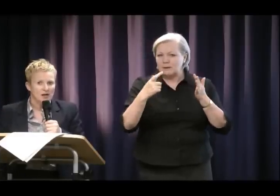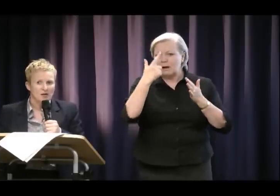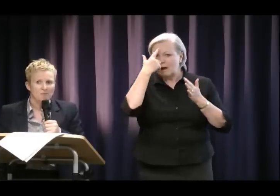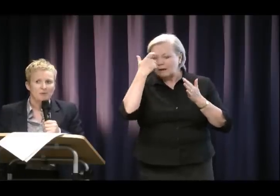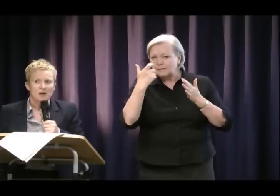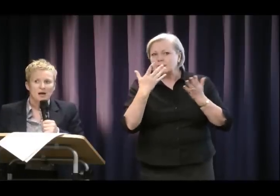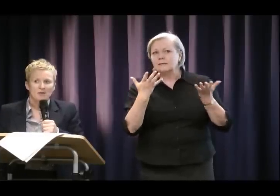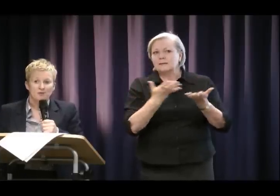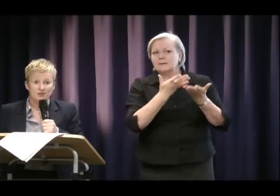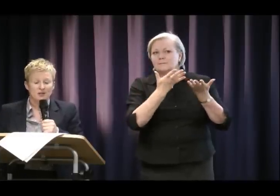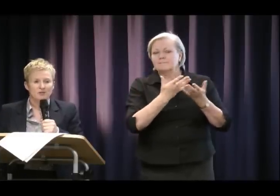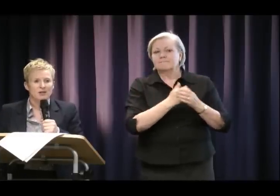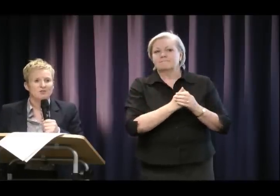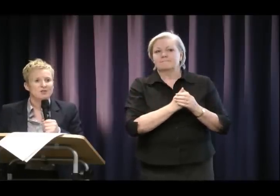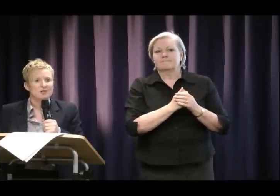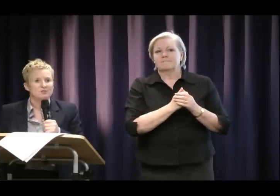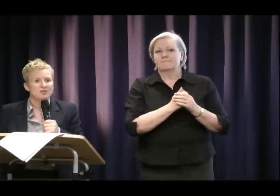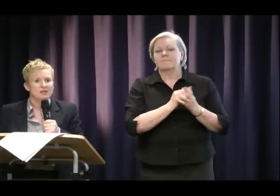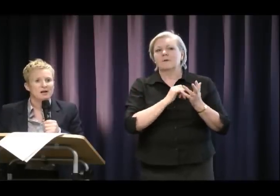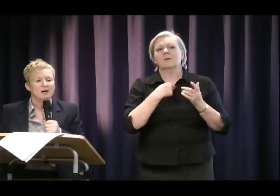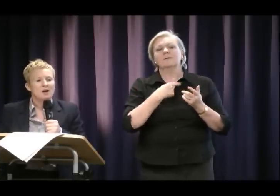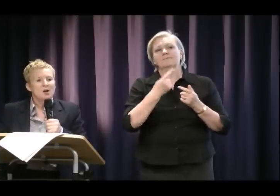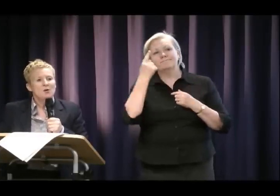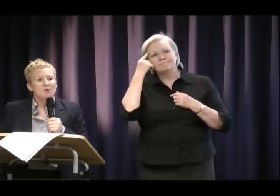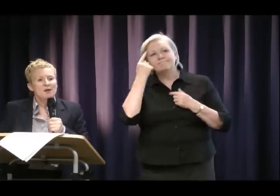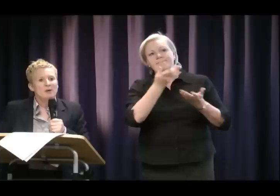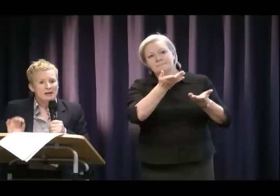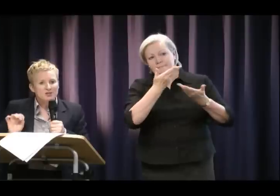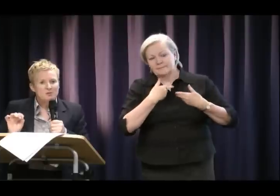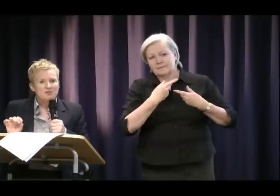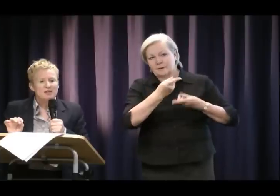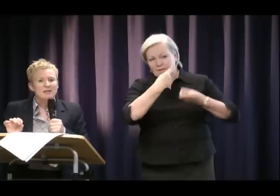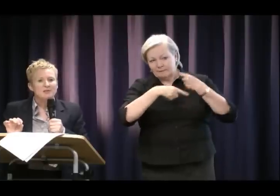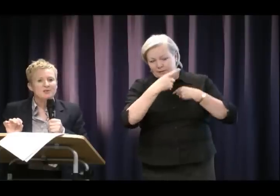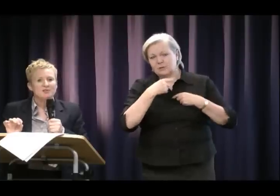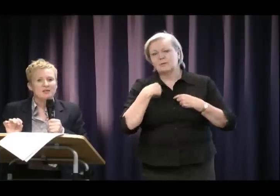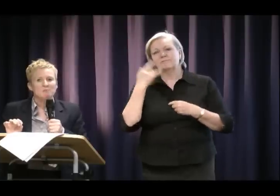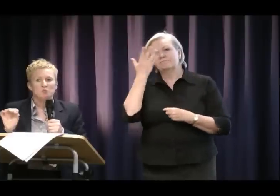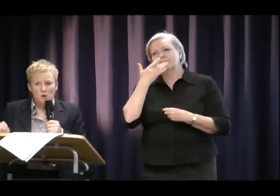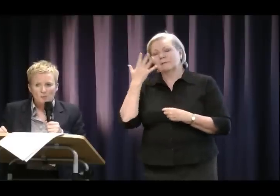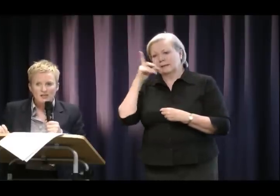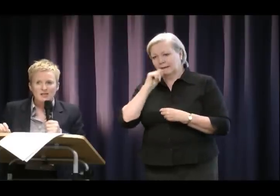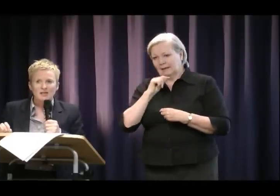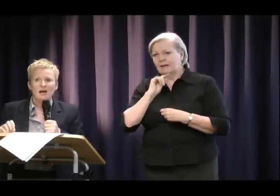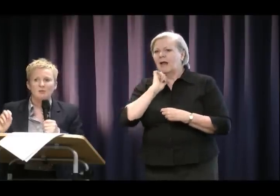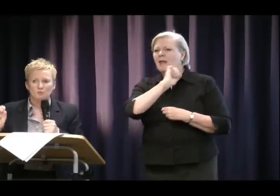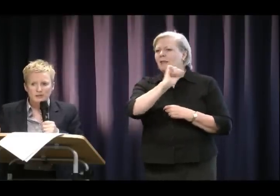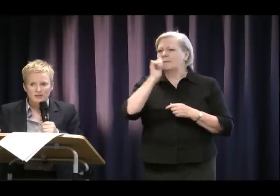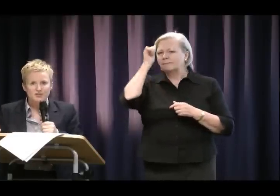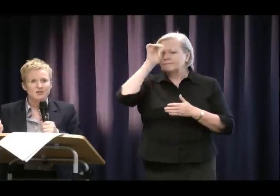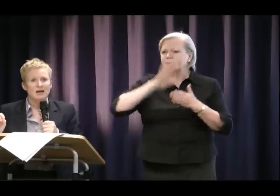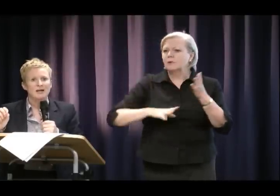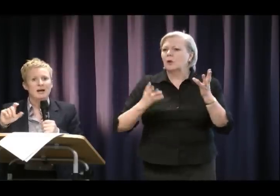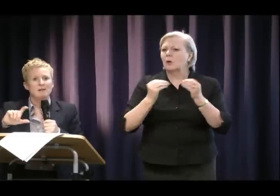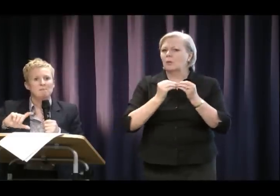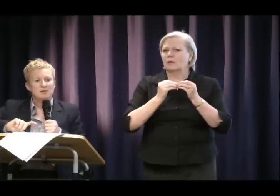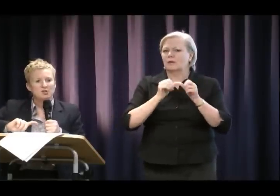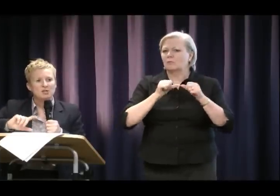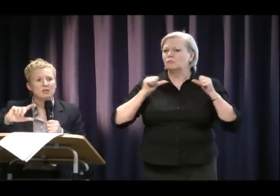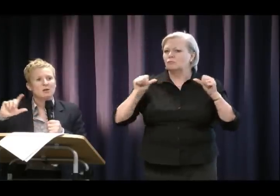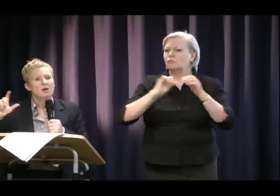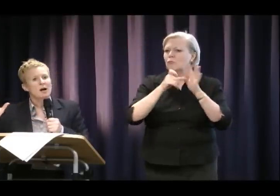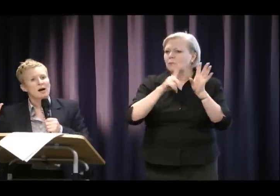board and VicDev needs to consider. Their expertise is in property and real estate